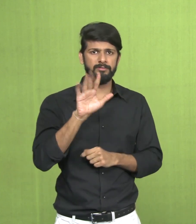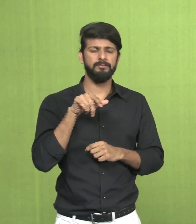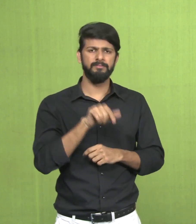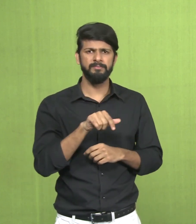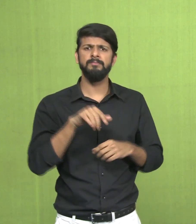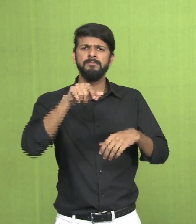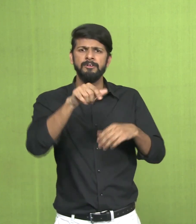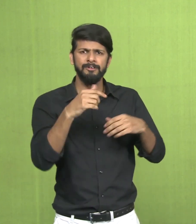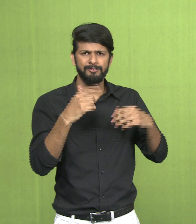Question number 5.